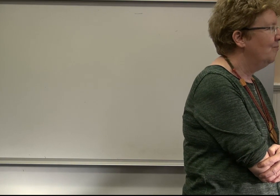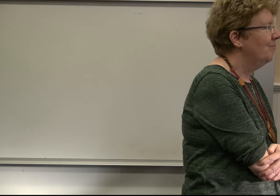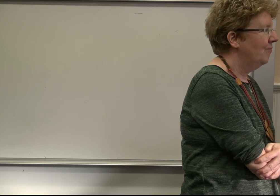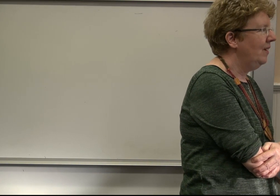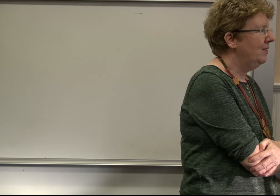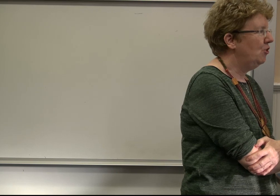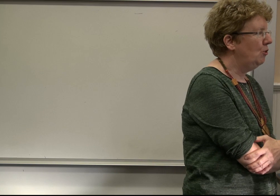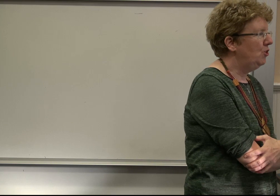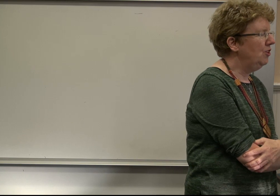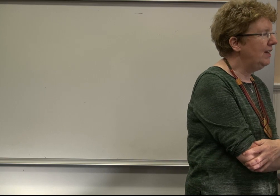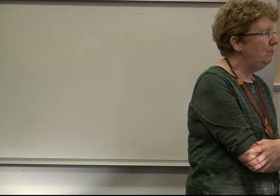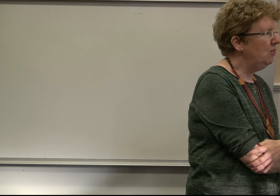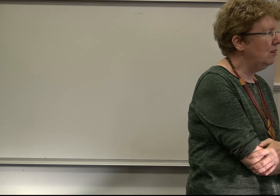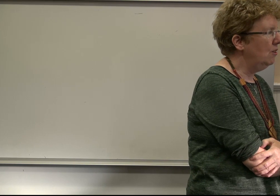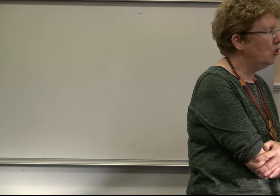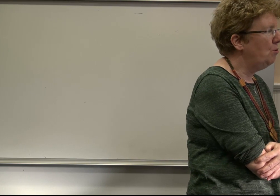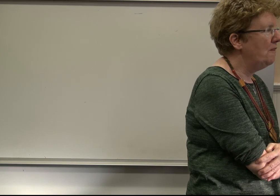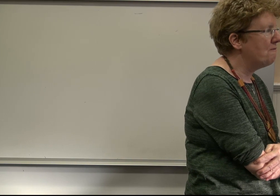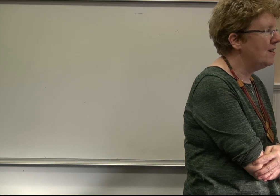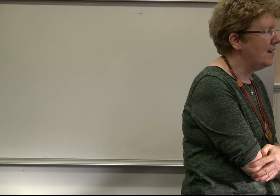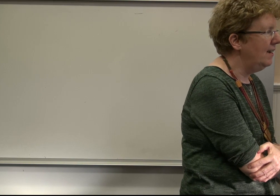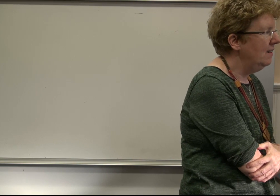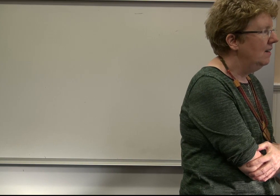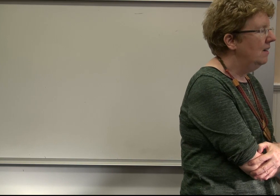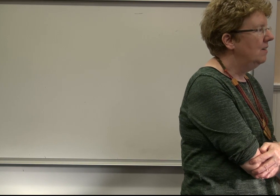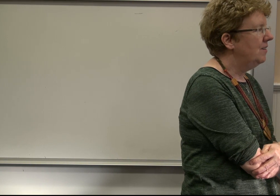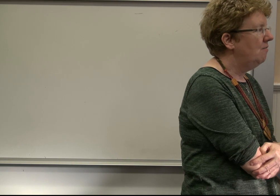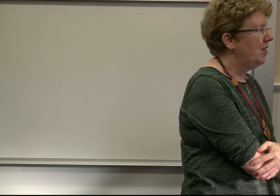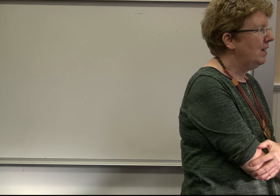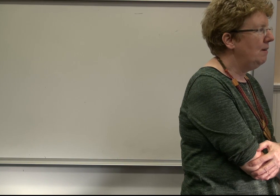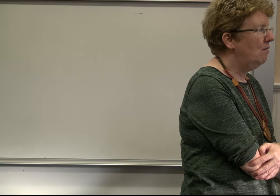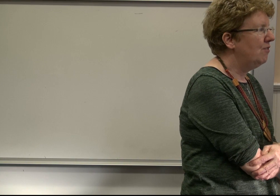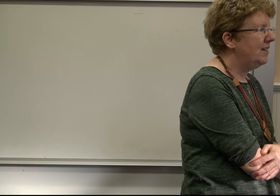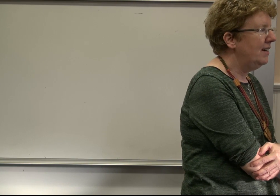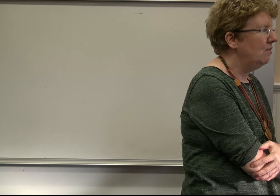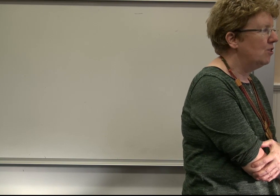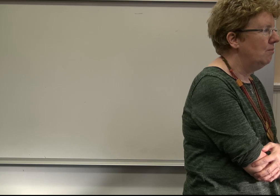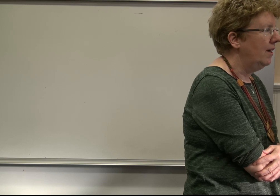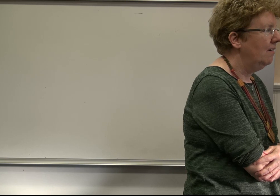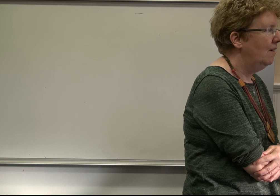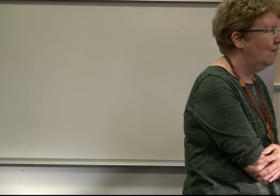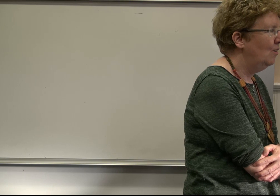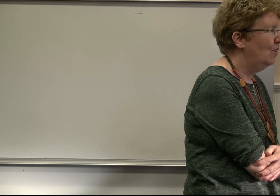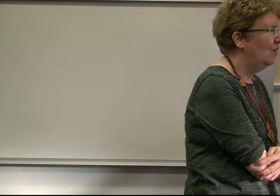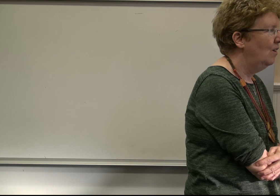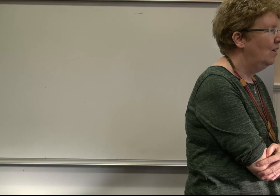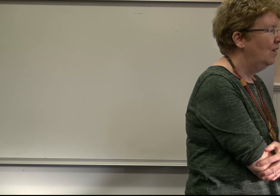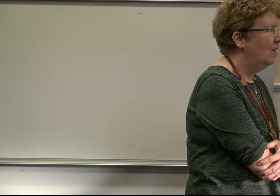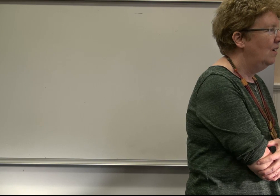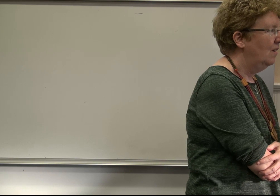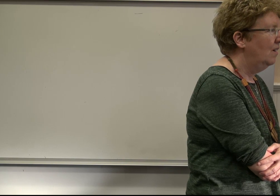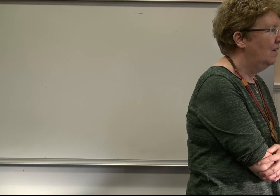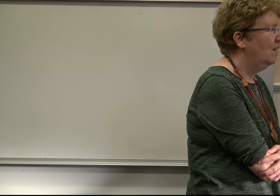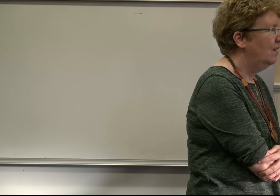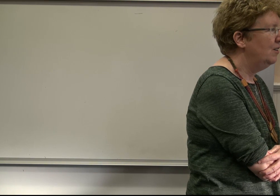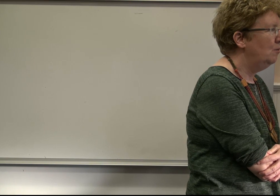the study we did in Yeah, it's a Australia good before. opportunity. He'll be doing a workshop on Friday. And so I keep So saying to him, take like, him how out are on you Friday gonna- night or something. Yeah, it's like, how are you going to be here for? Can we meet